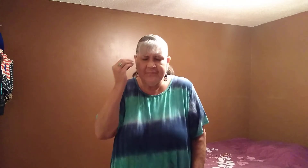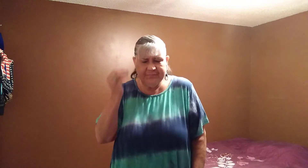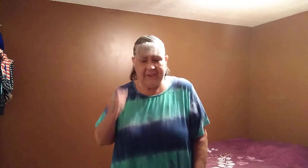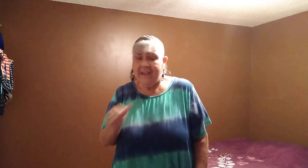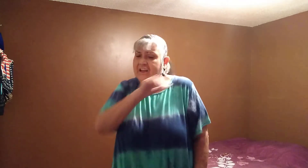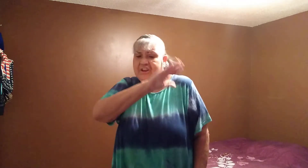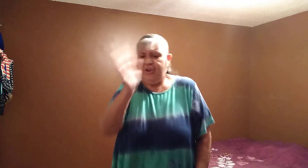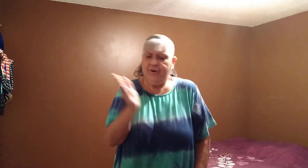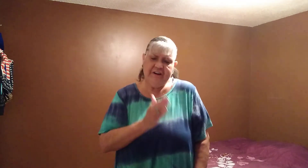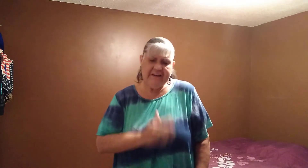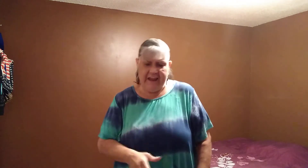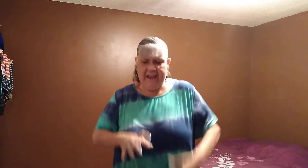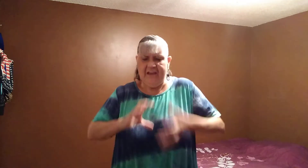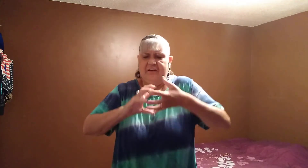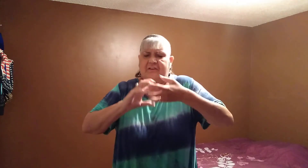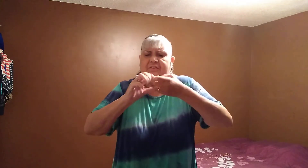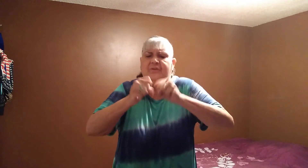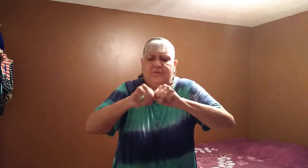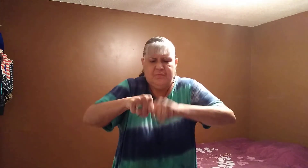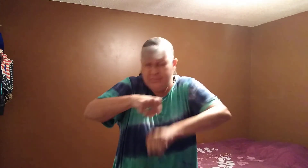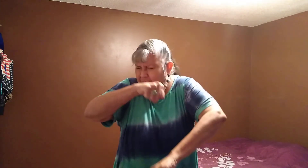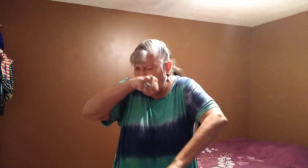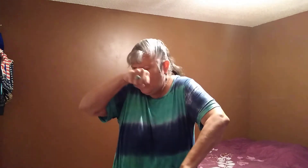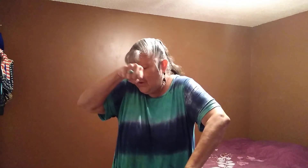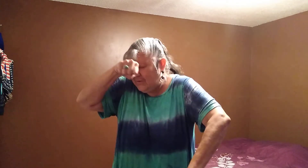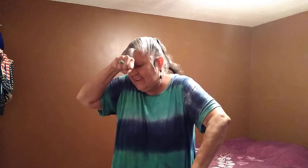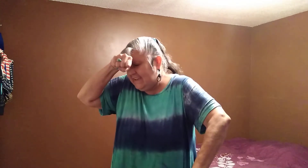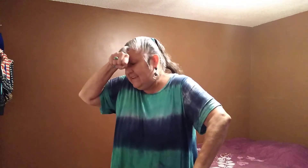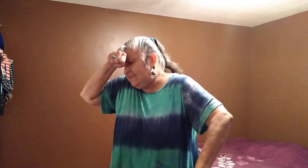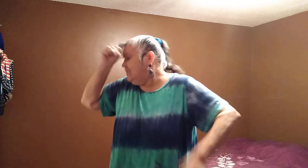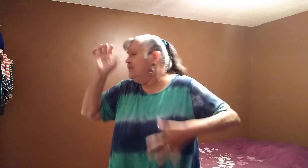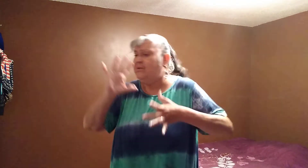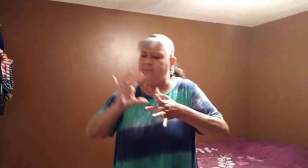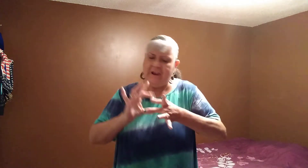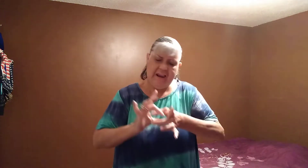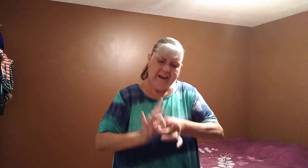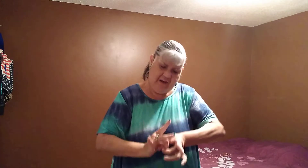You're never too broken to belong.